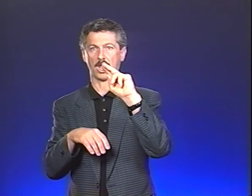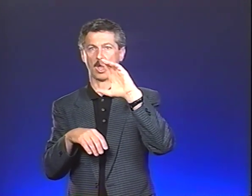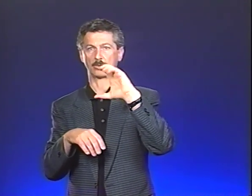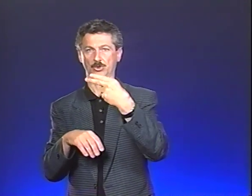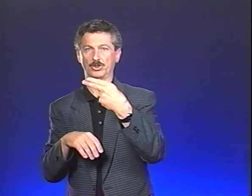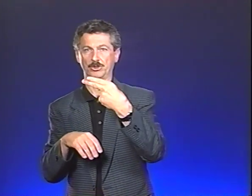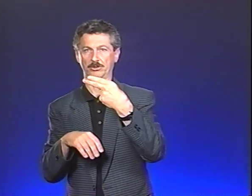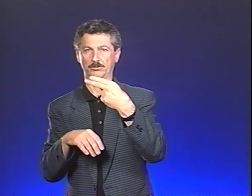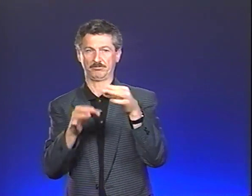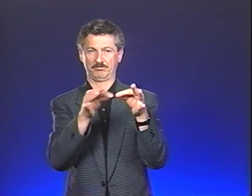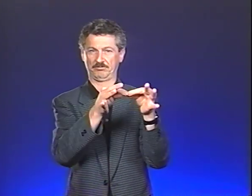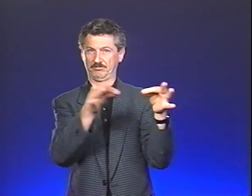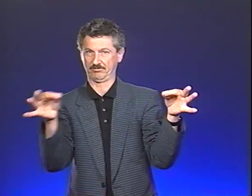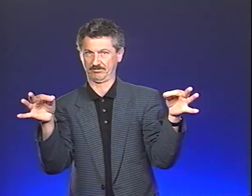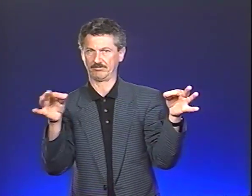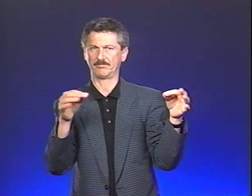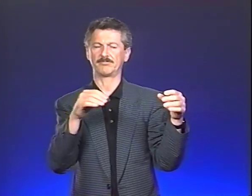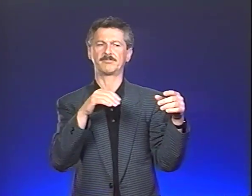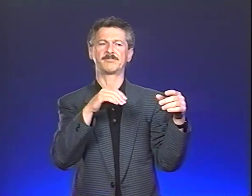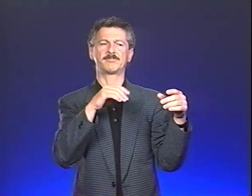He sits on the couch.